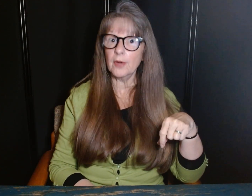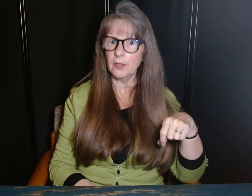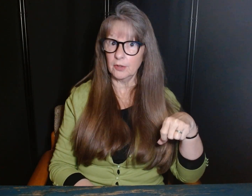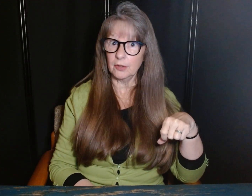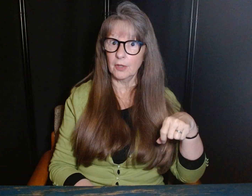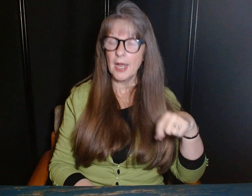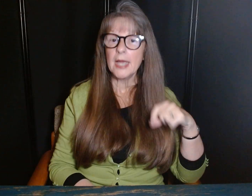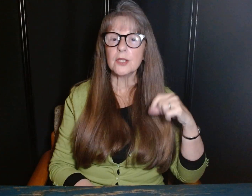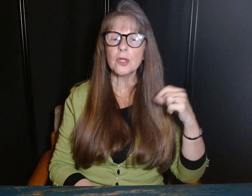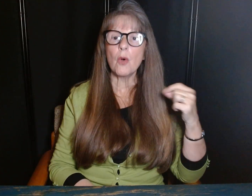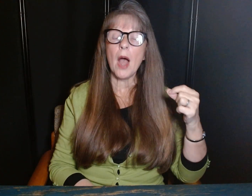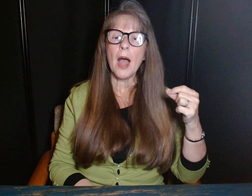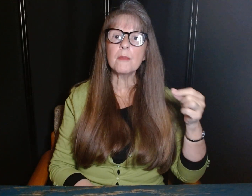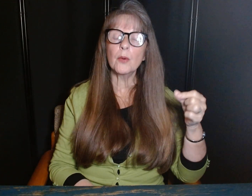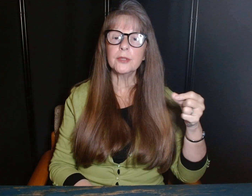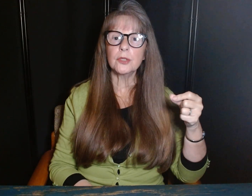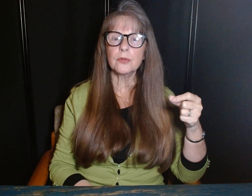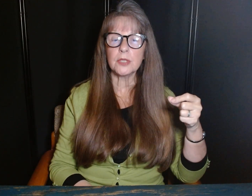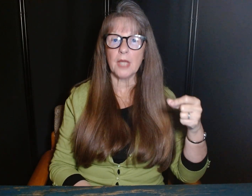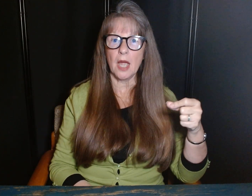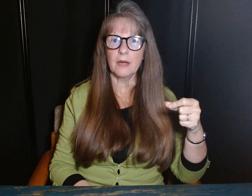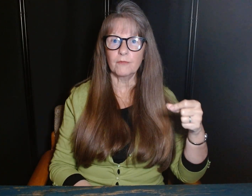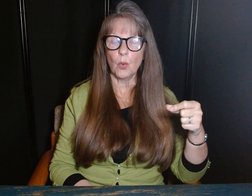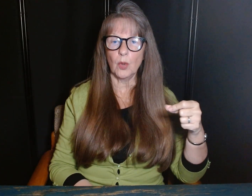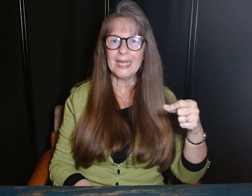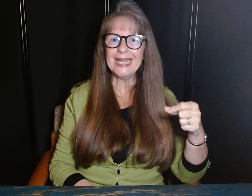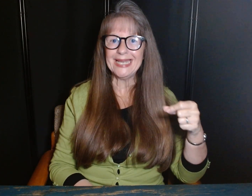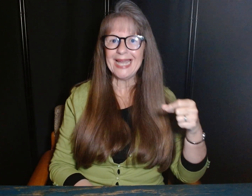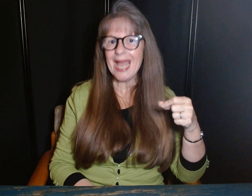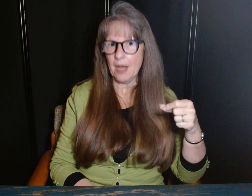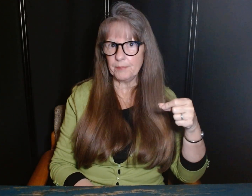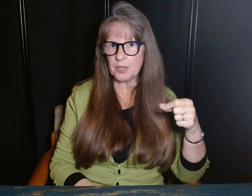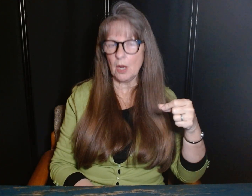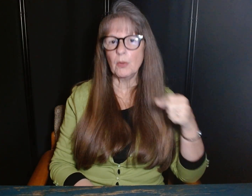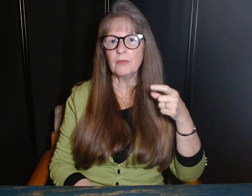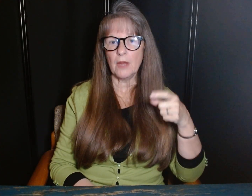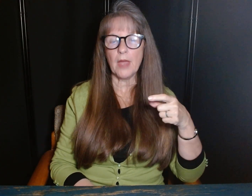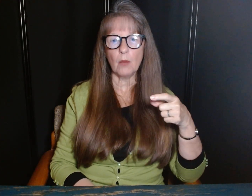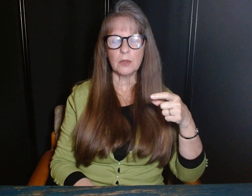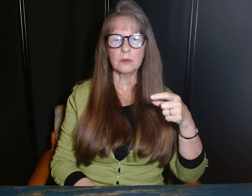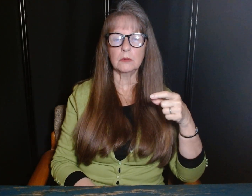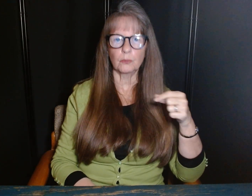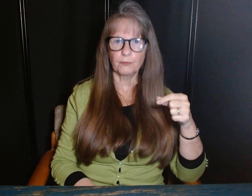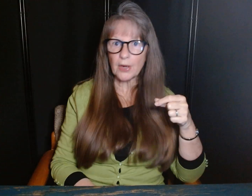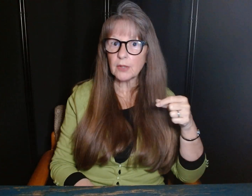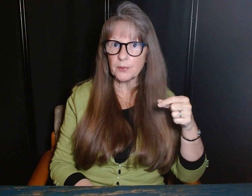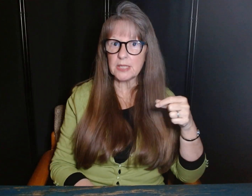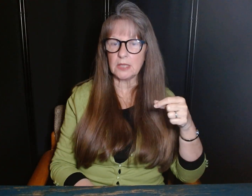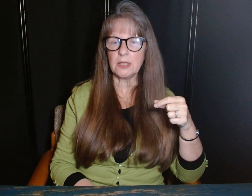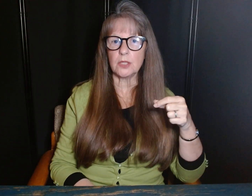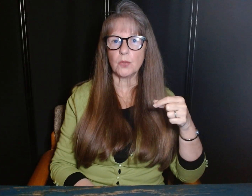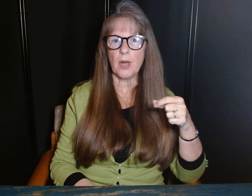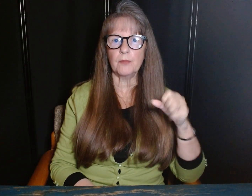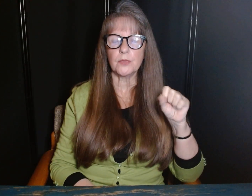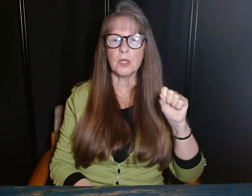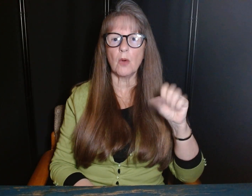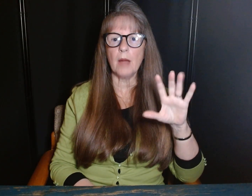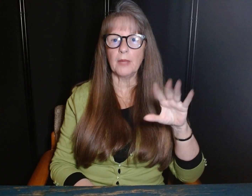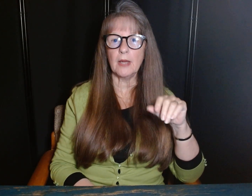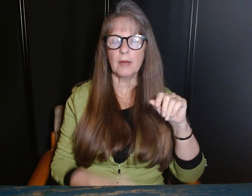Inferior. So I'm going to do the sign for inept, and we've done that one fairly recently as well. So I'm